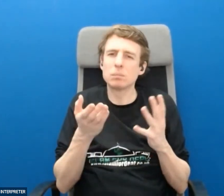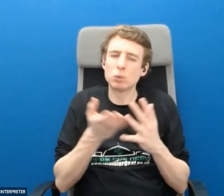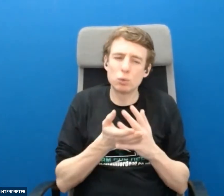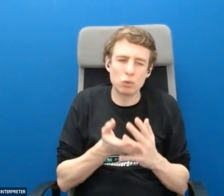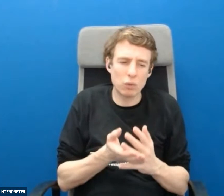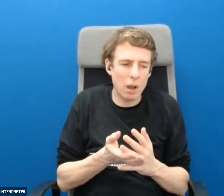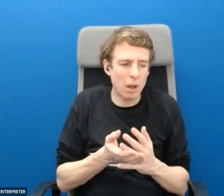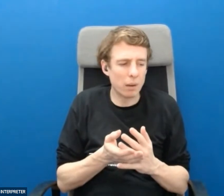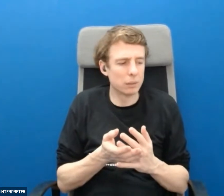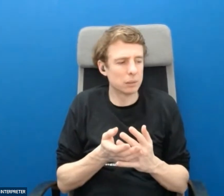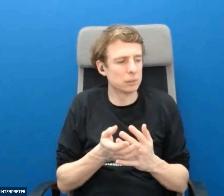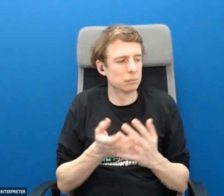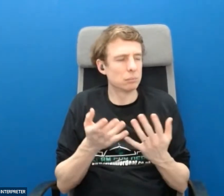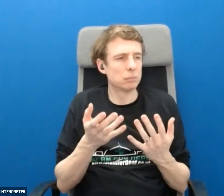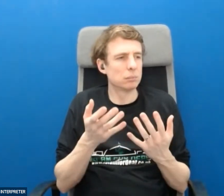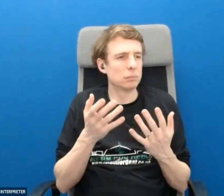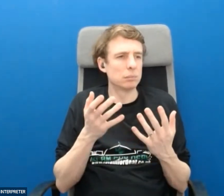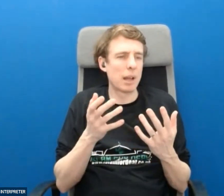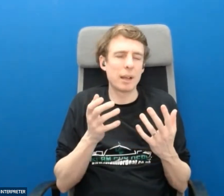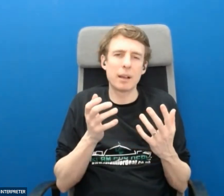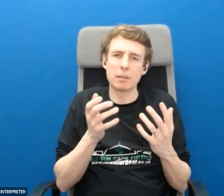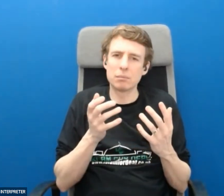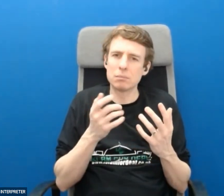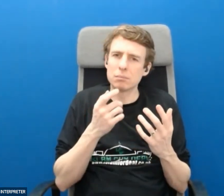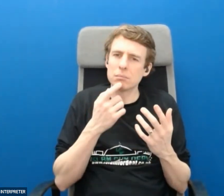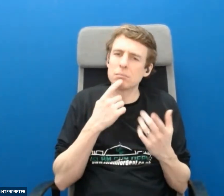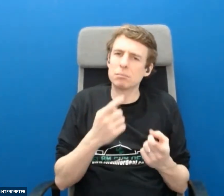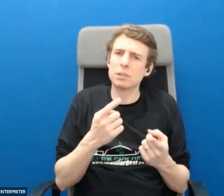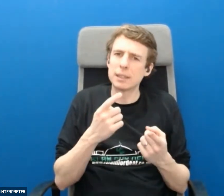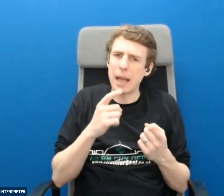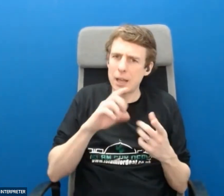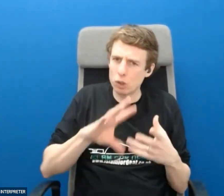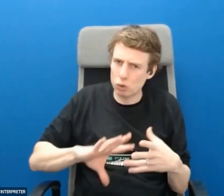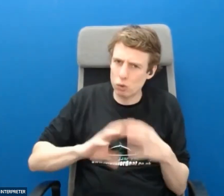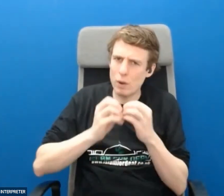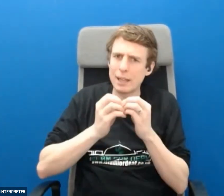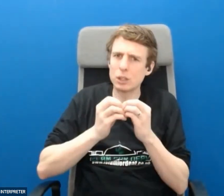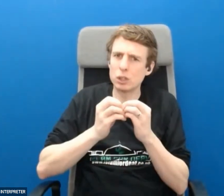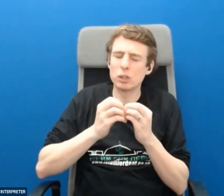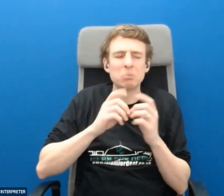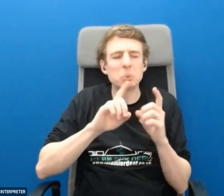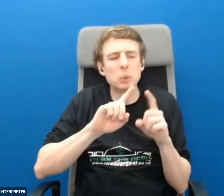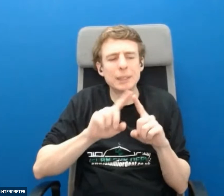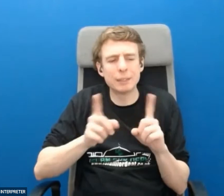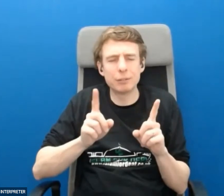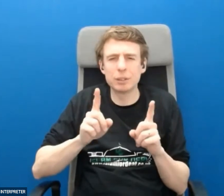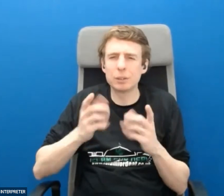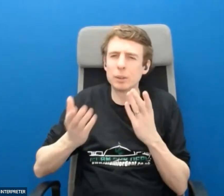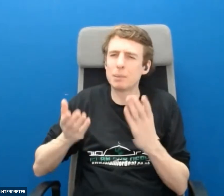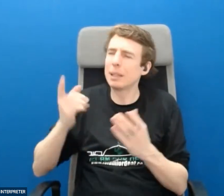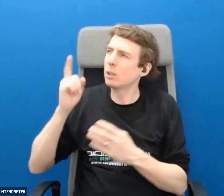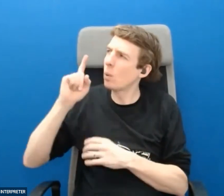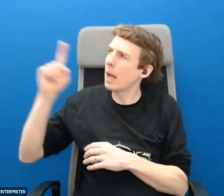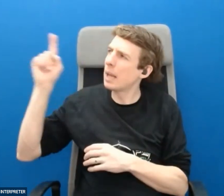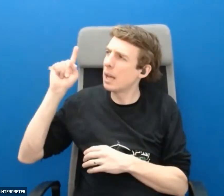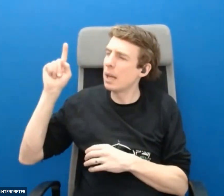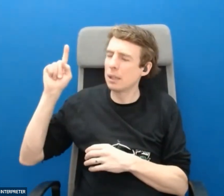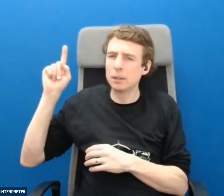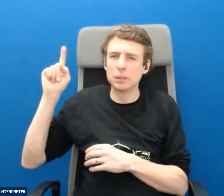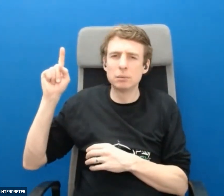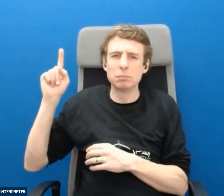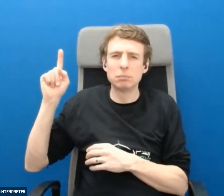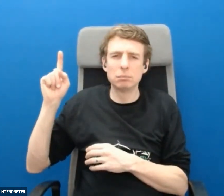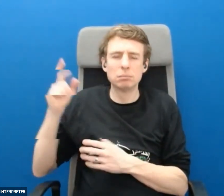High. So how can we reconcile these verses with what we've just said? And